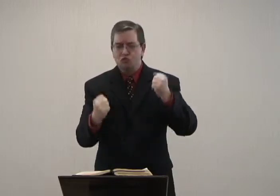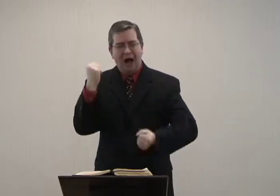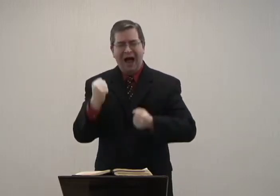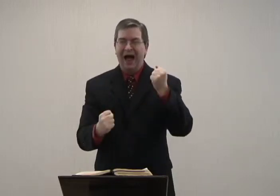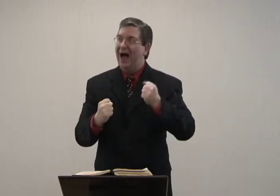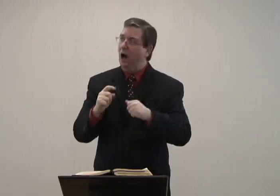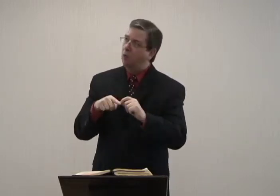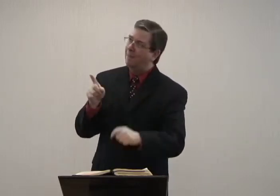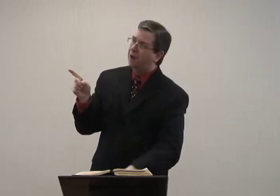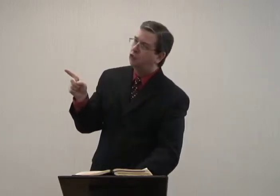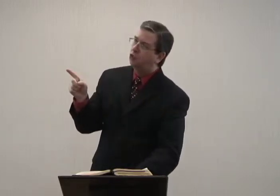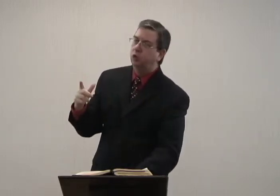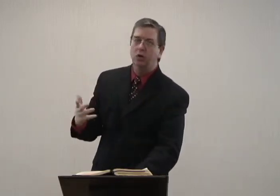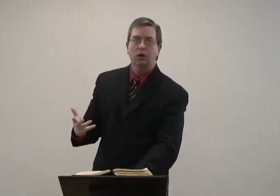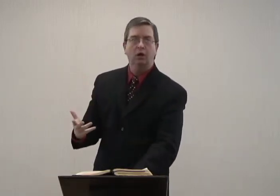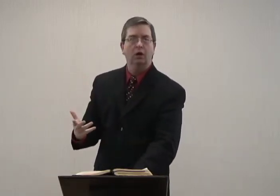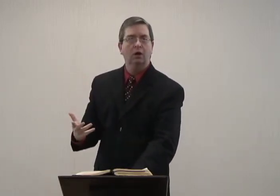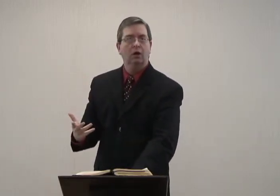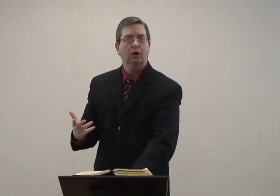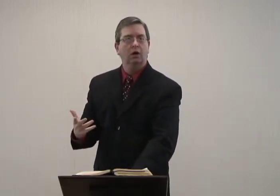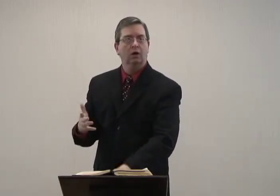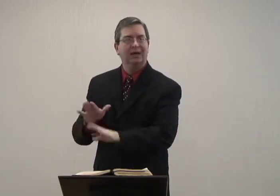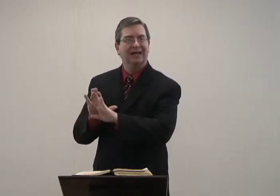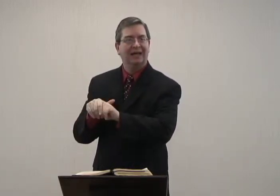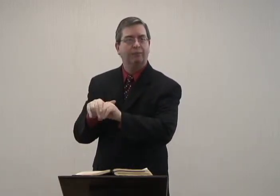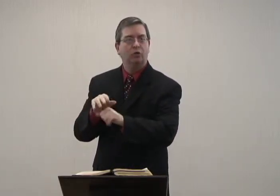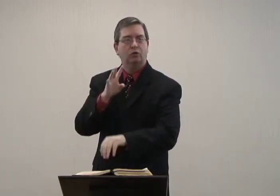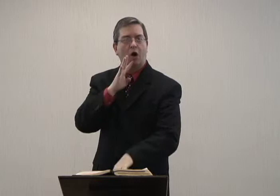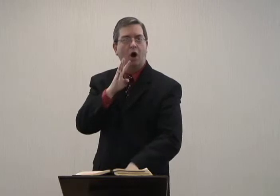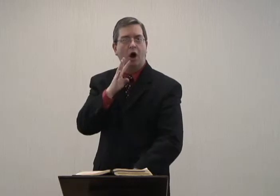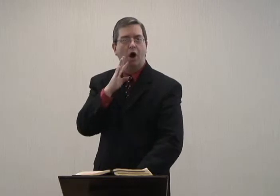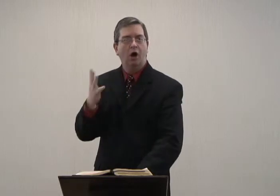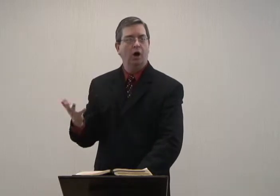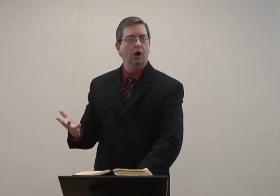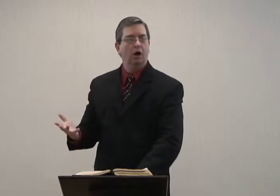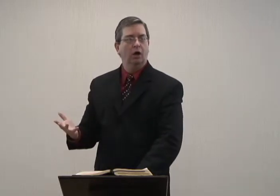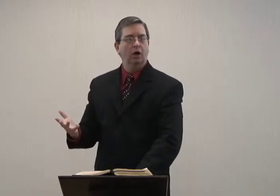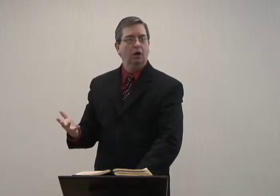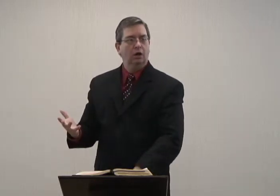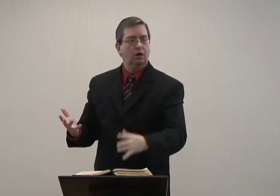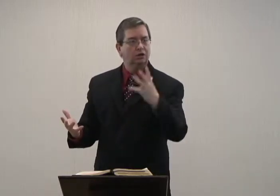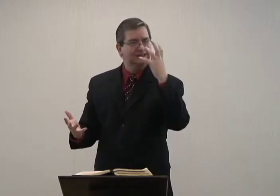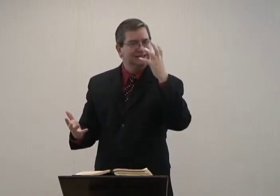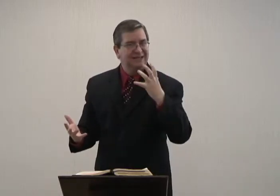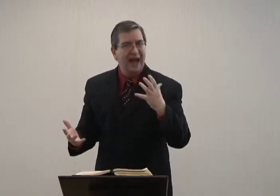Like, DUI drinking is wrong. And they're like, what about you? You're a hypocrite.